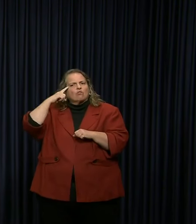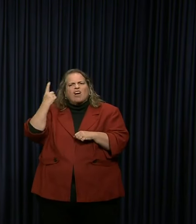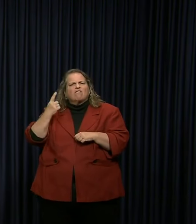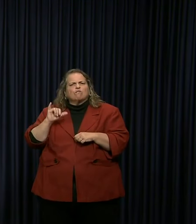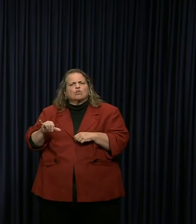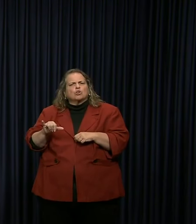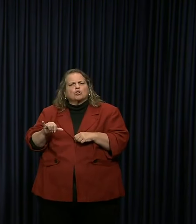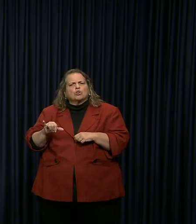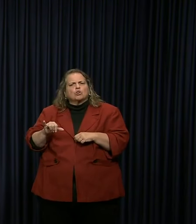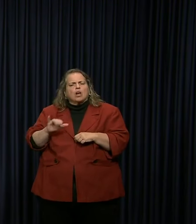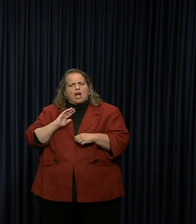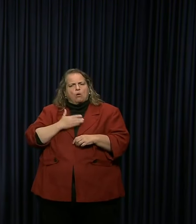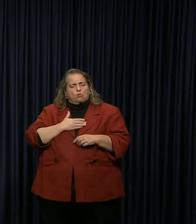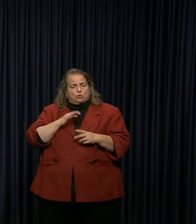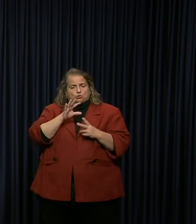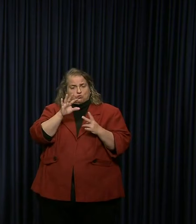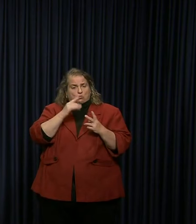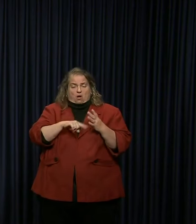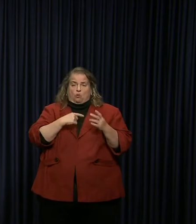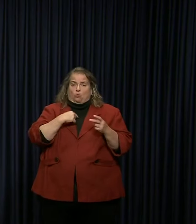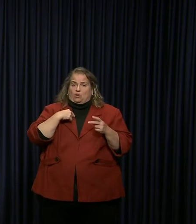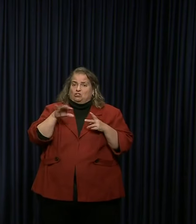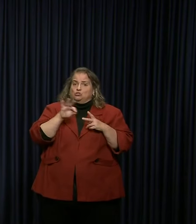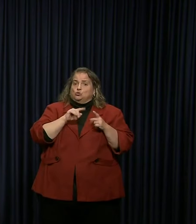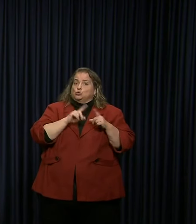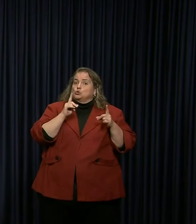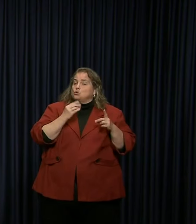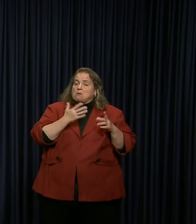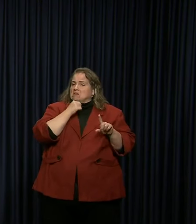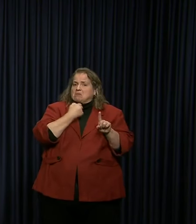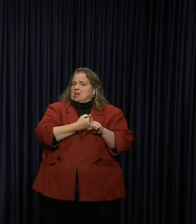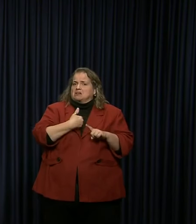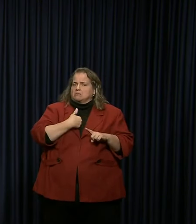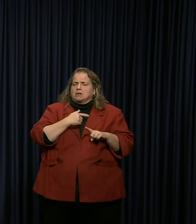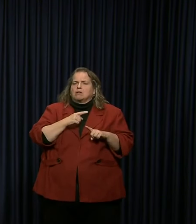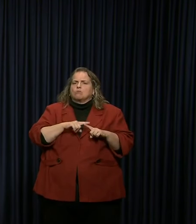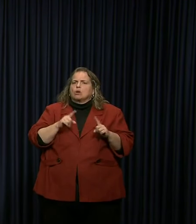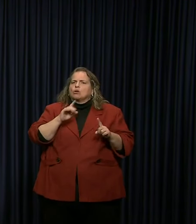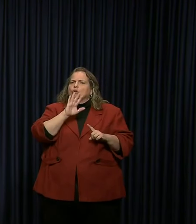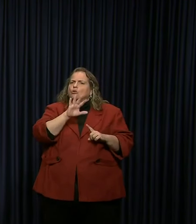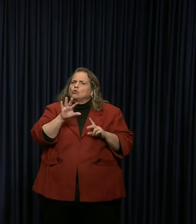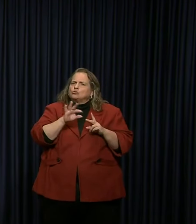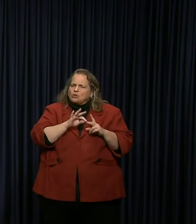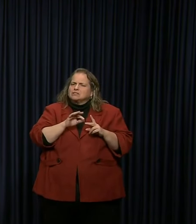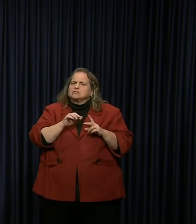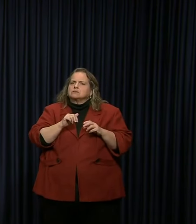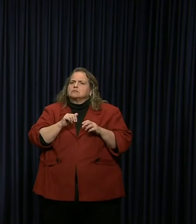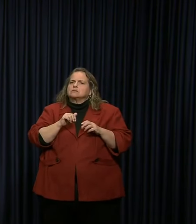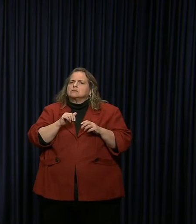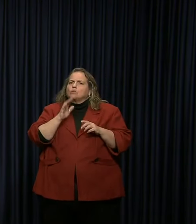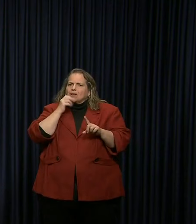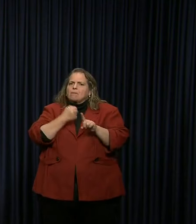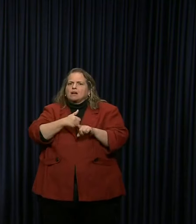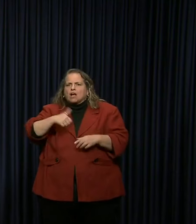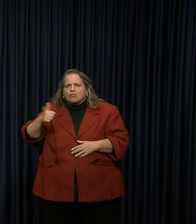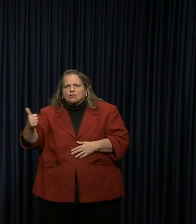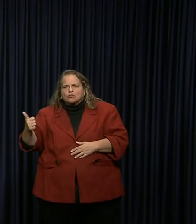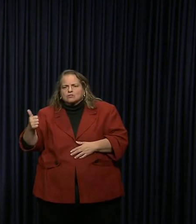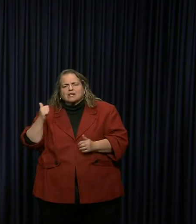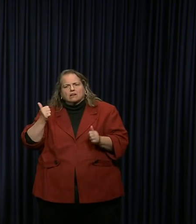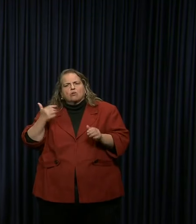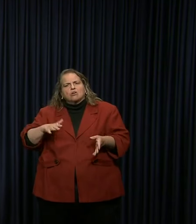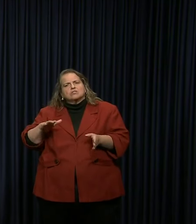our choices might not impact us, but how much is your choice worth it if it can cause the death of somebody else?